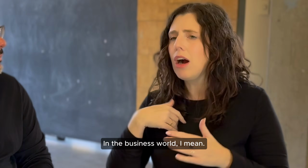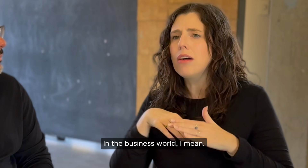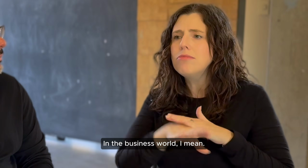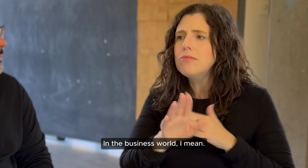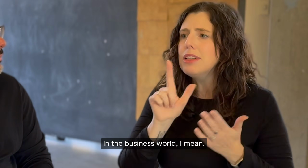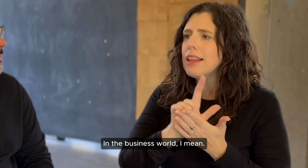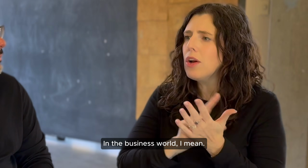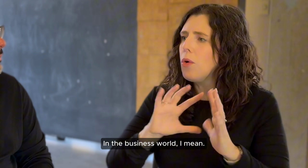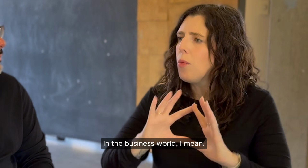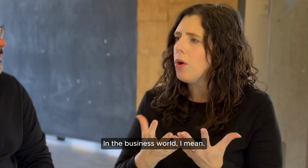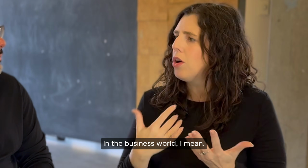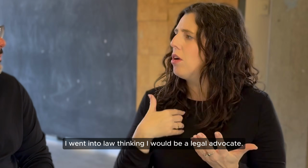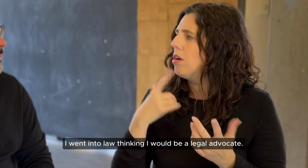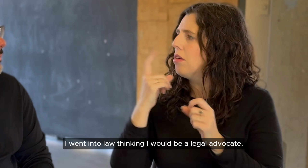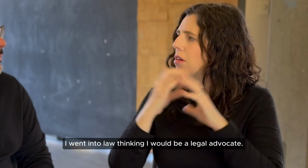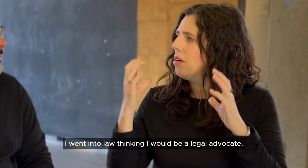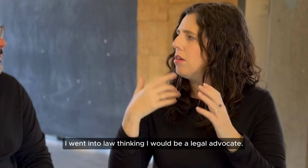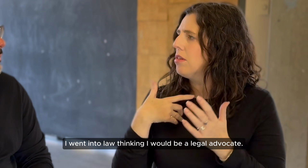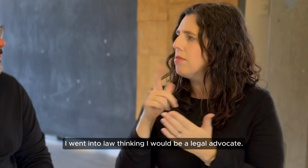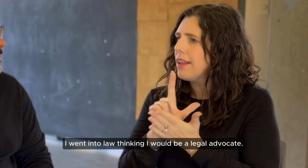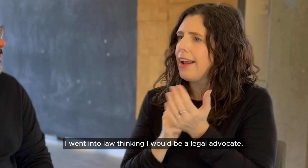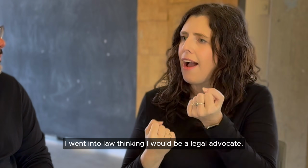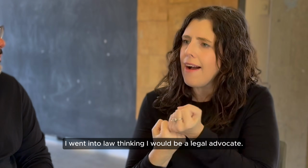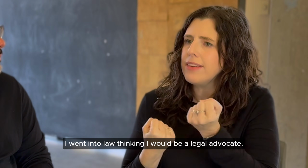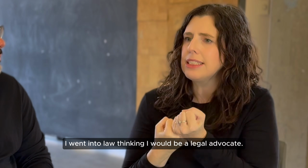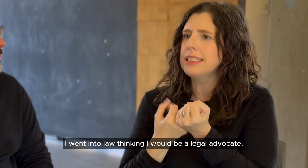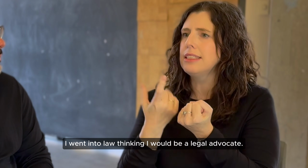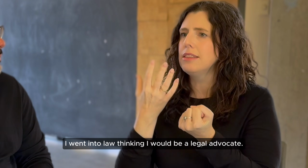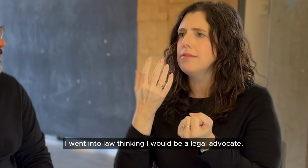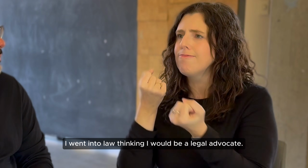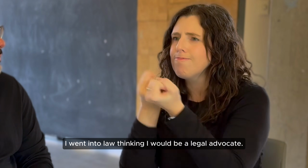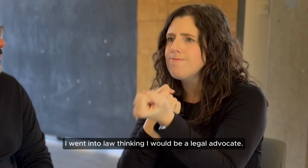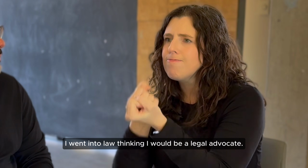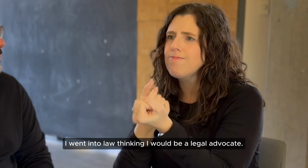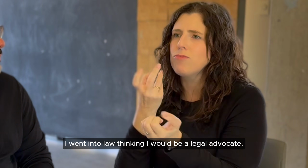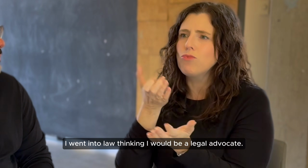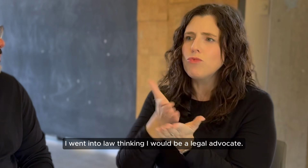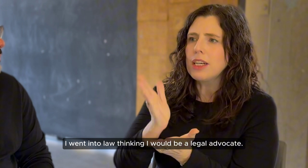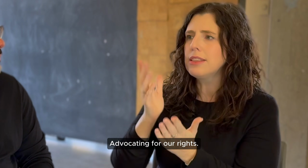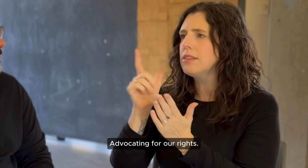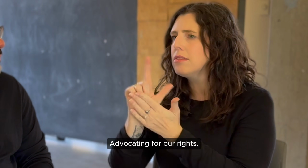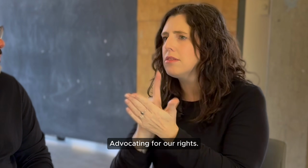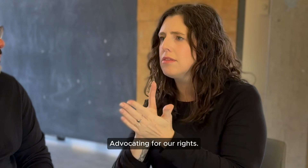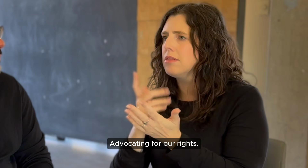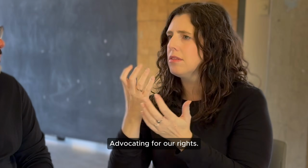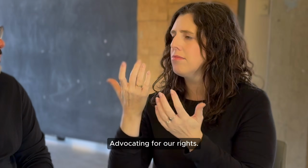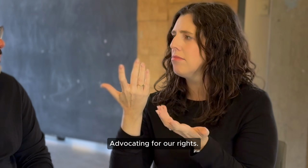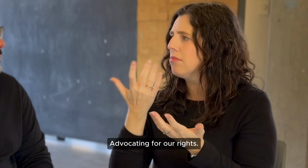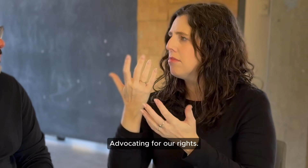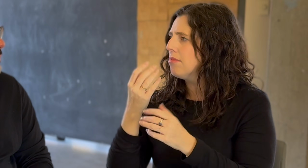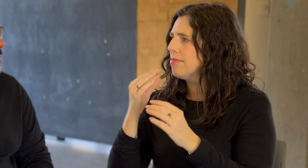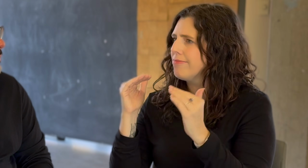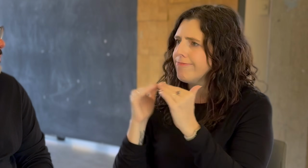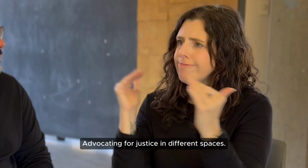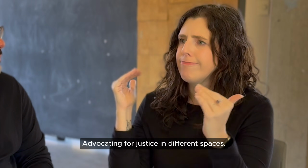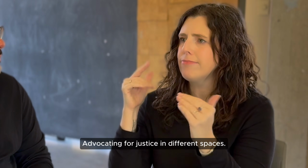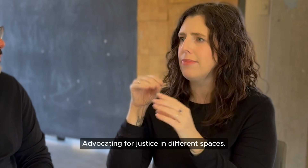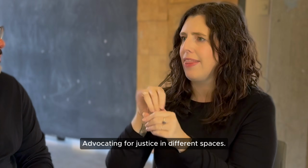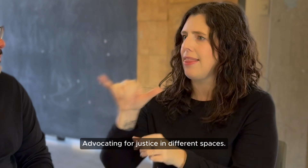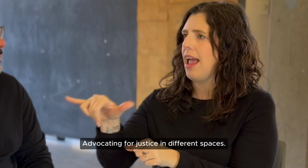of business. I mean, I went into law thinking I would be a legal advocate, advocating for our rights, advocating for